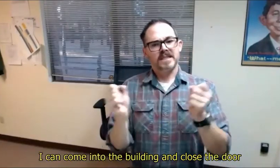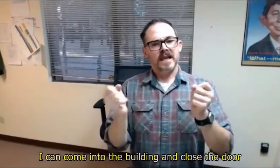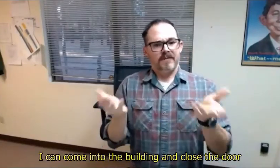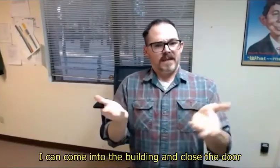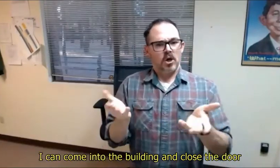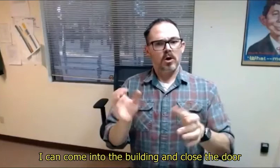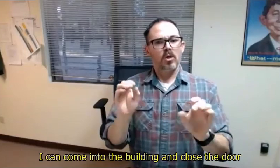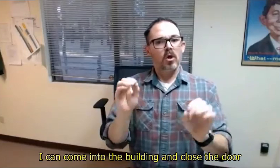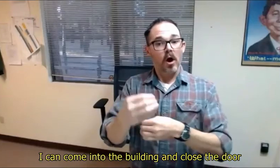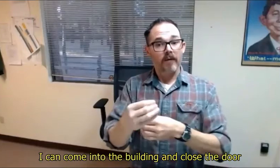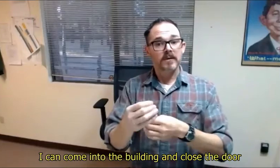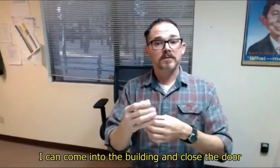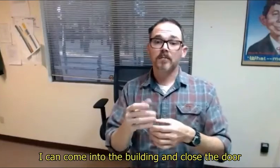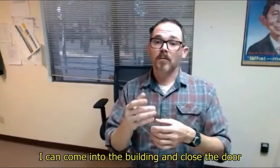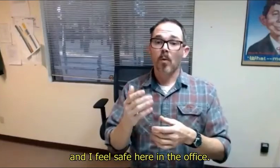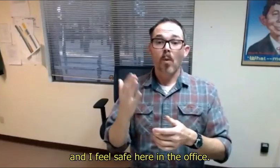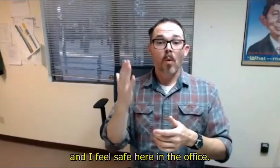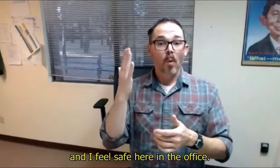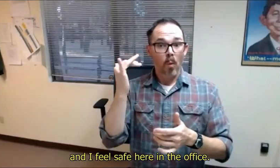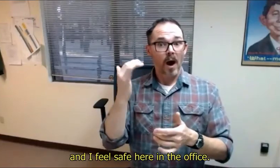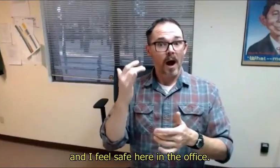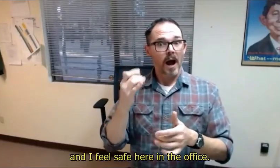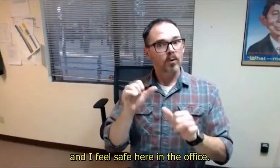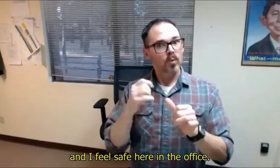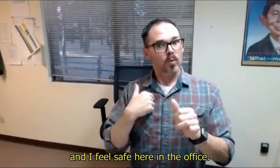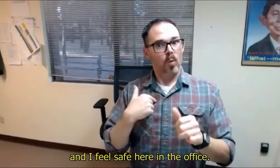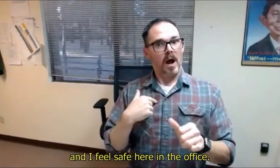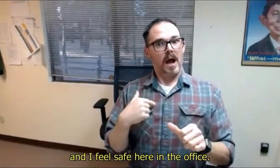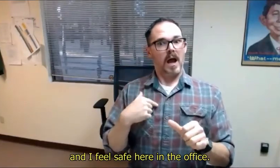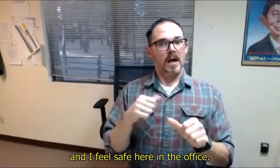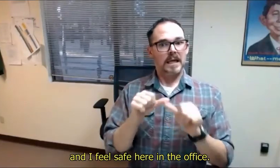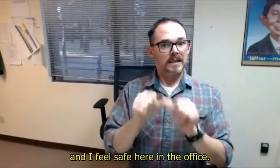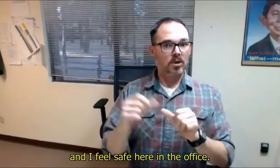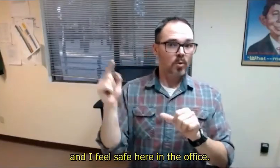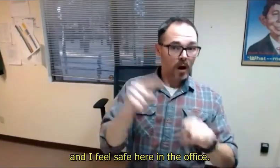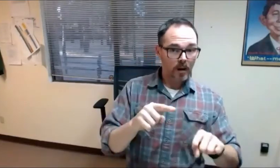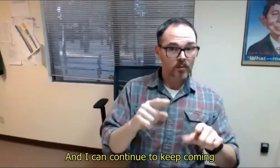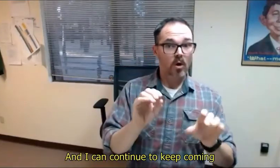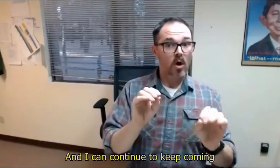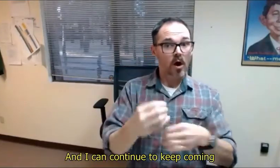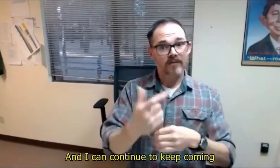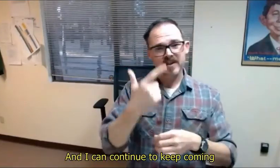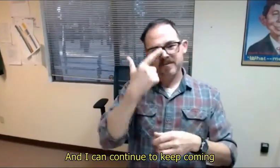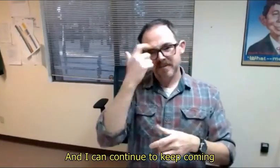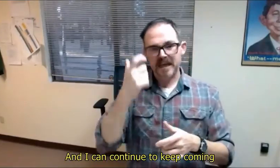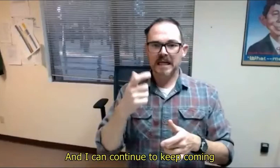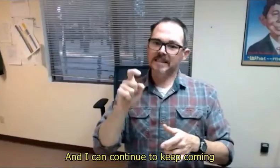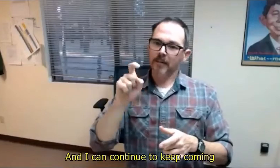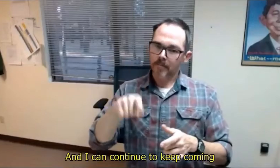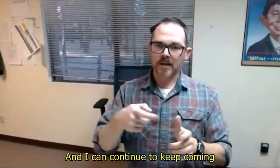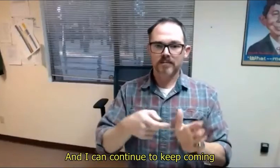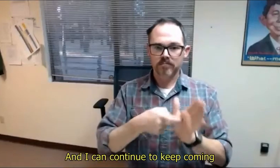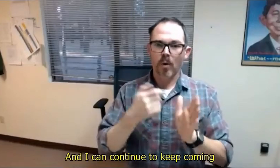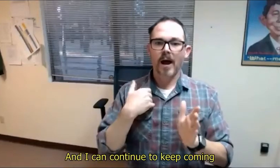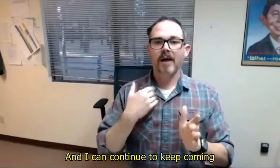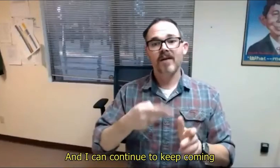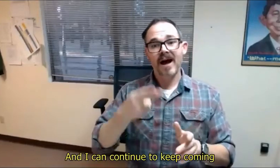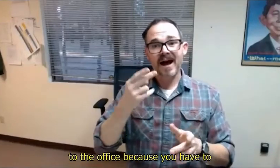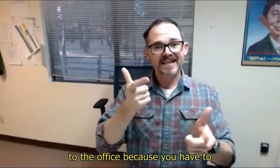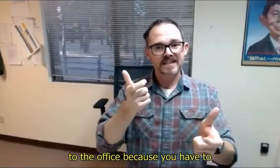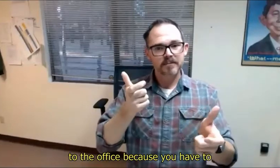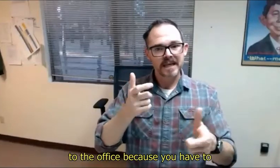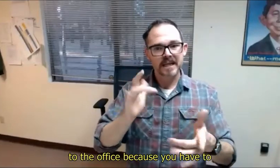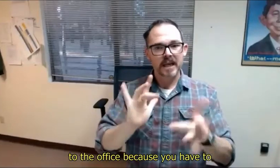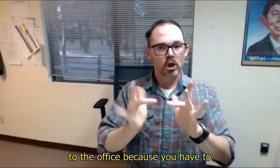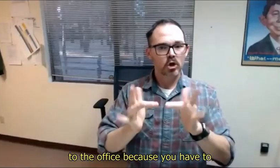and close the door, and I feel safe here in the office. And I continue to keep coming